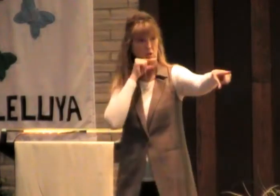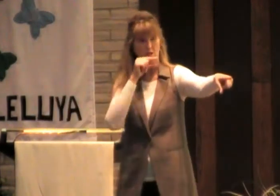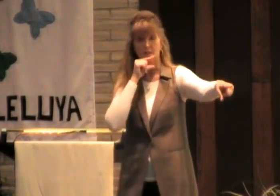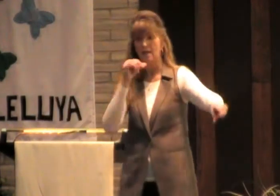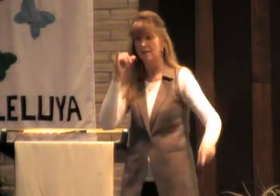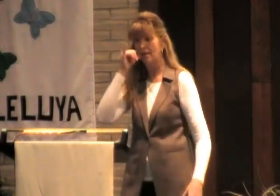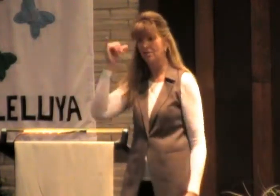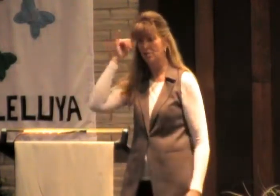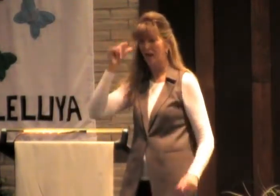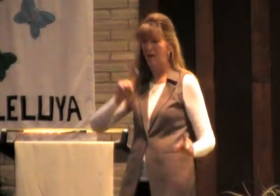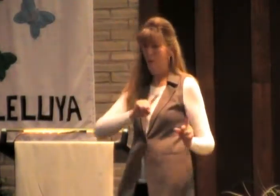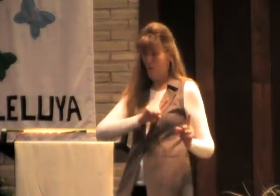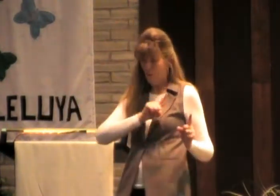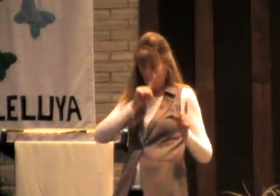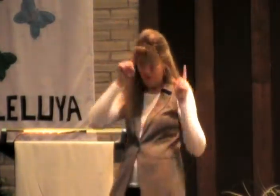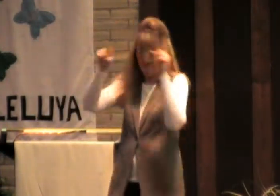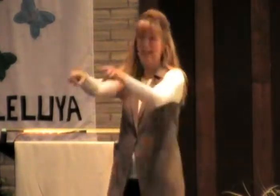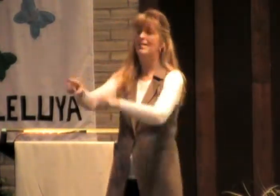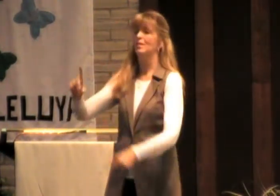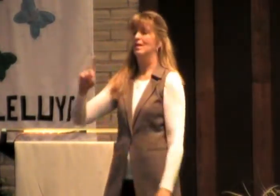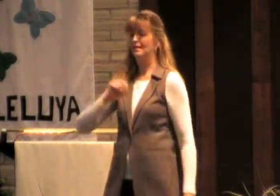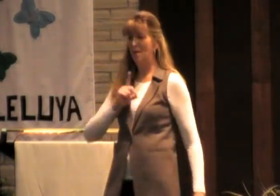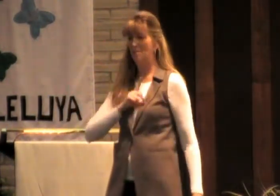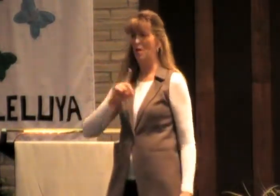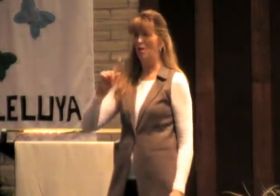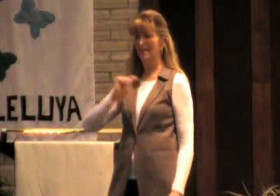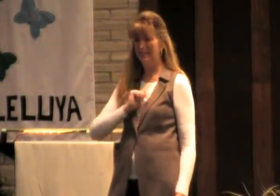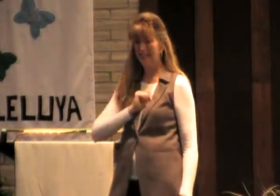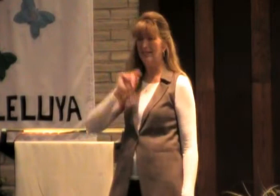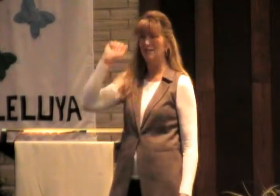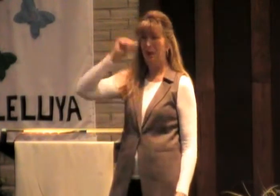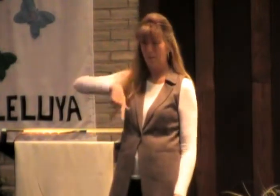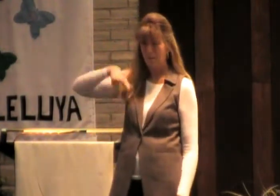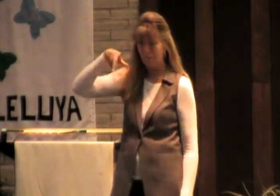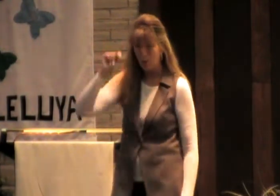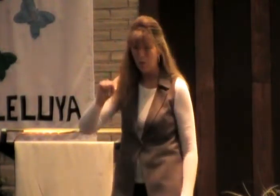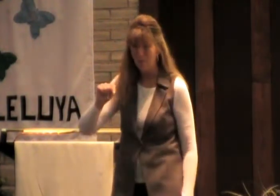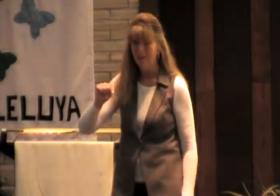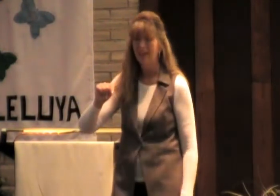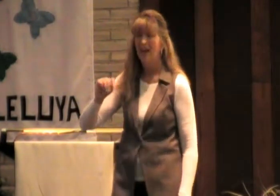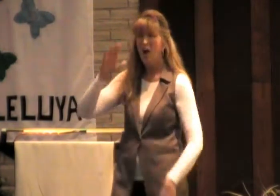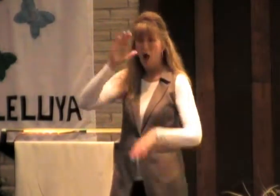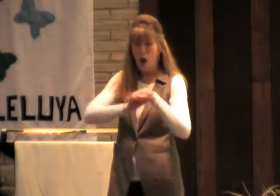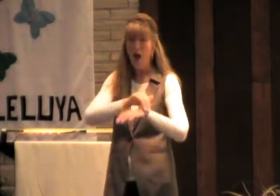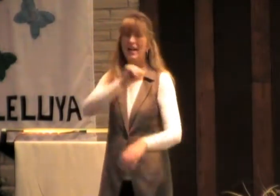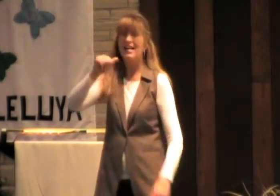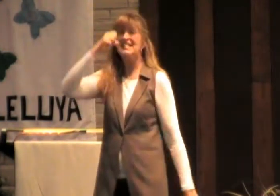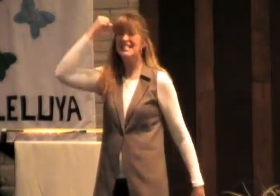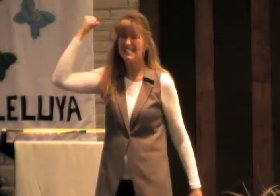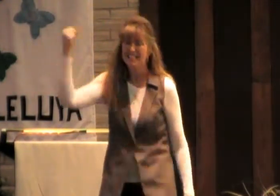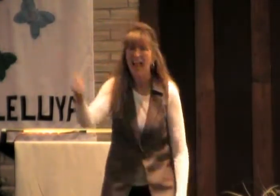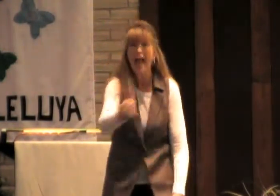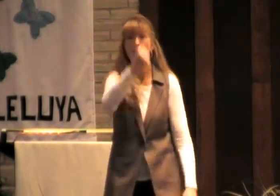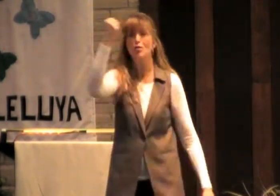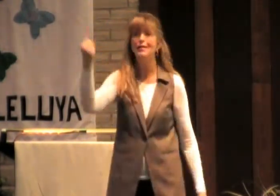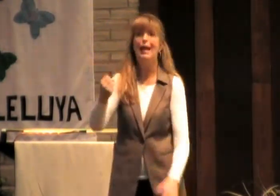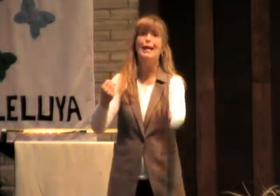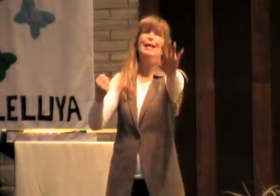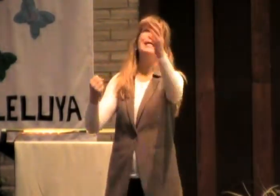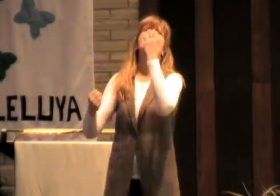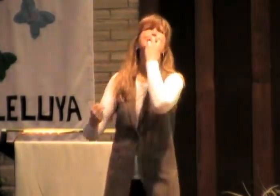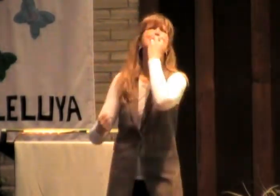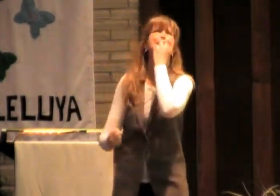you, Josh. Thank you, Jenny, for yesterday, for going to their apartment and